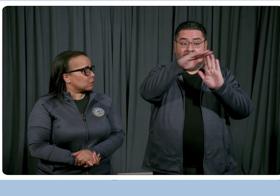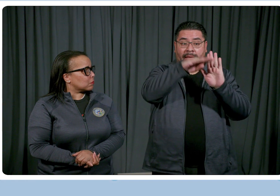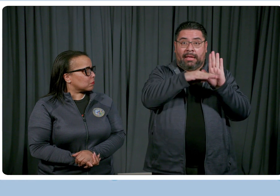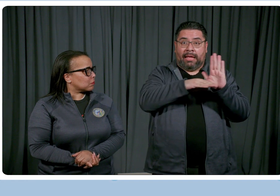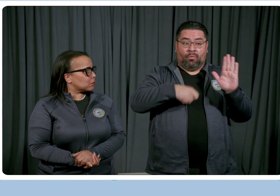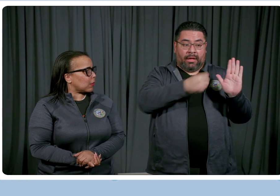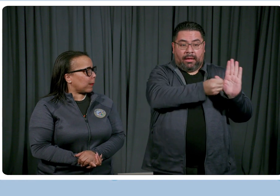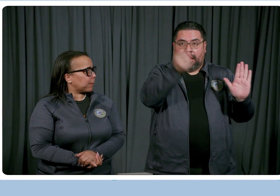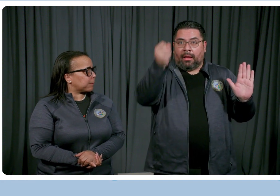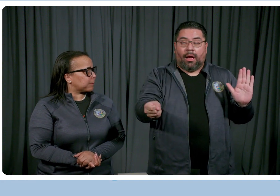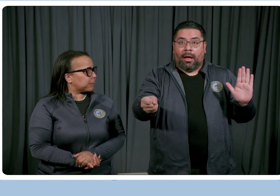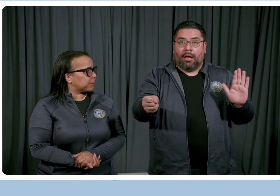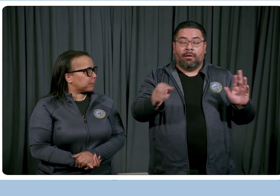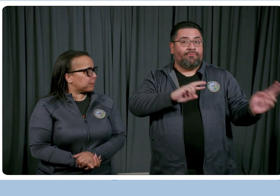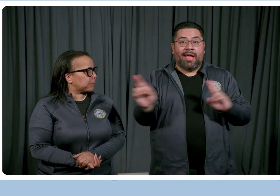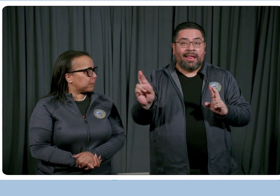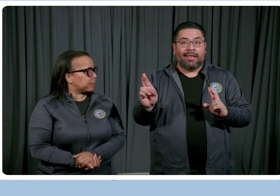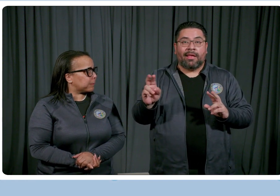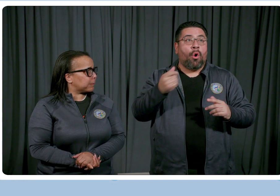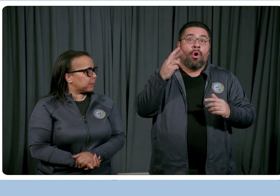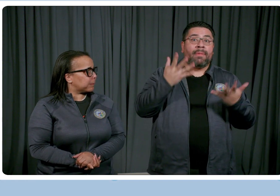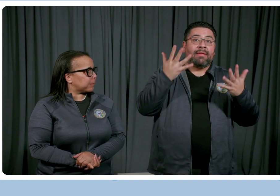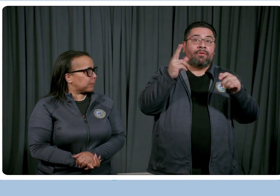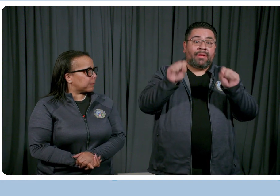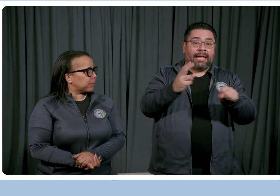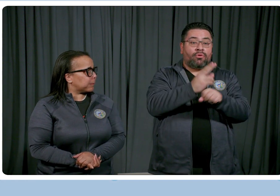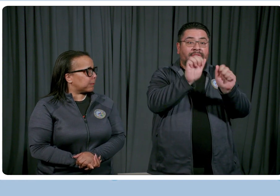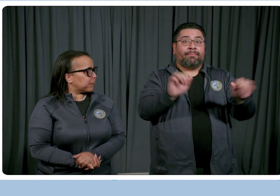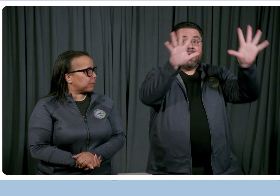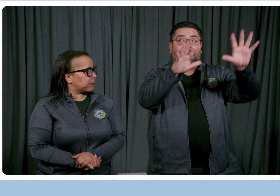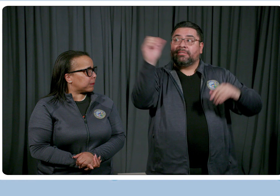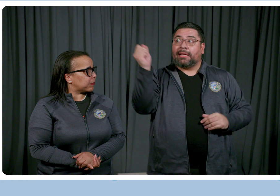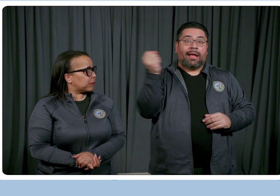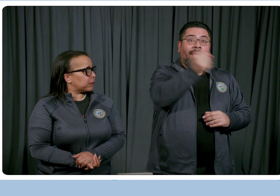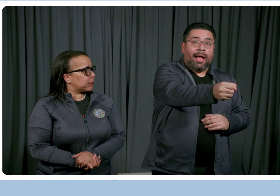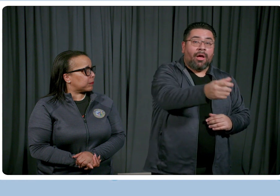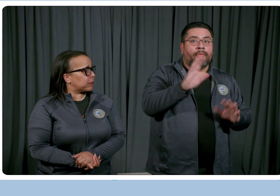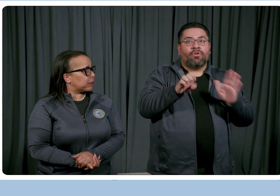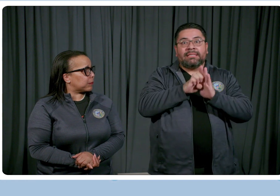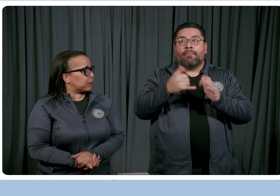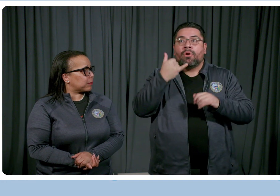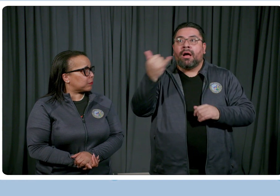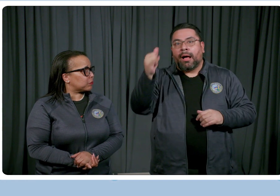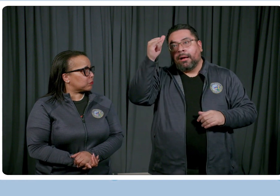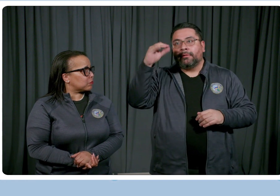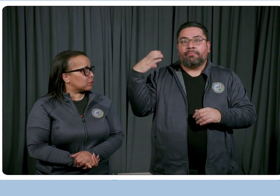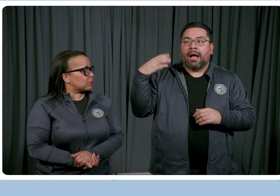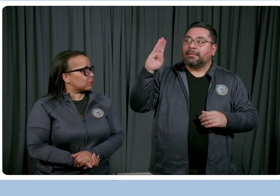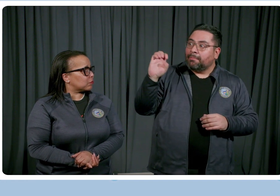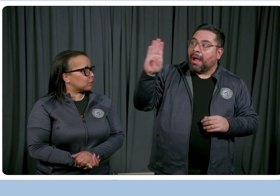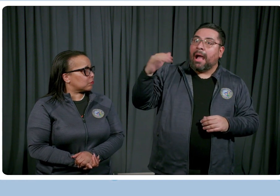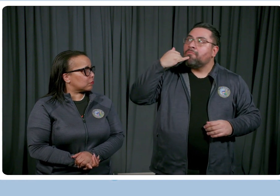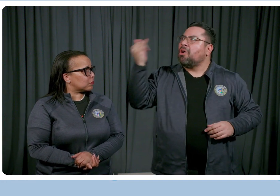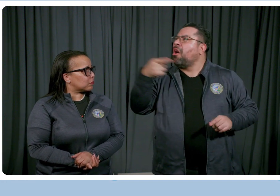that we have maybe a list of jobs and we kind of pull one off a board and we can magically put somebody in that. We call up Bob at such and such company and